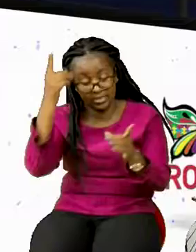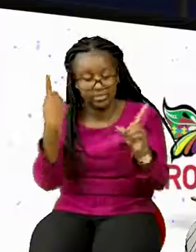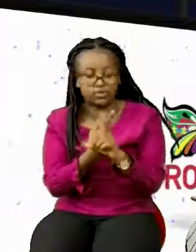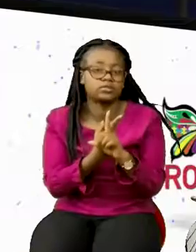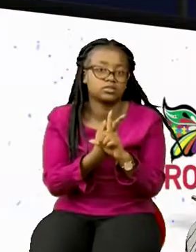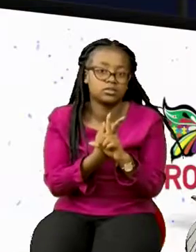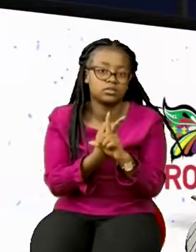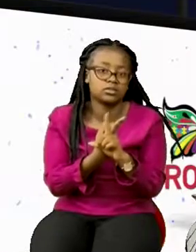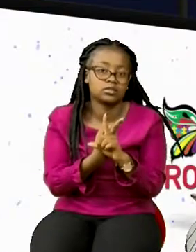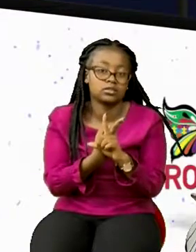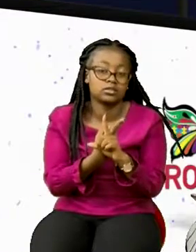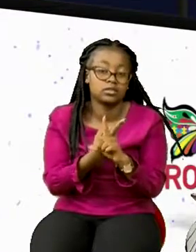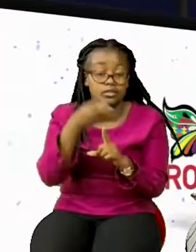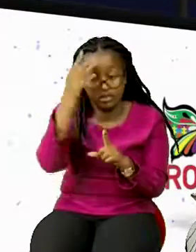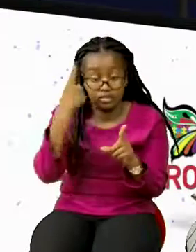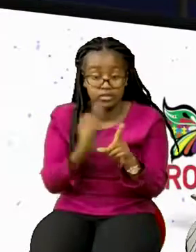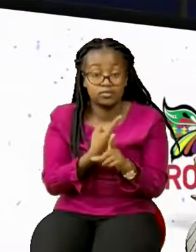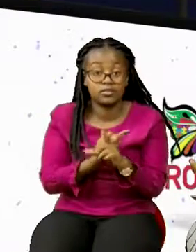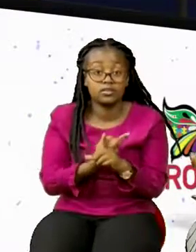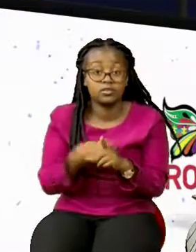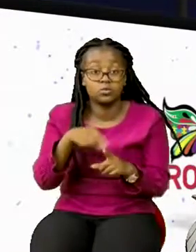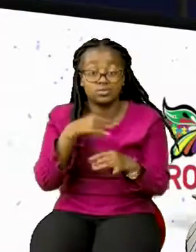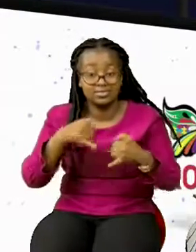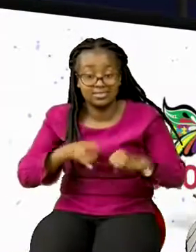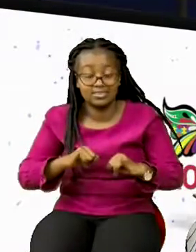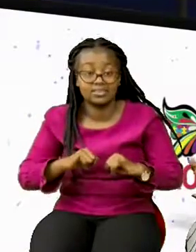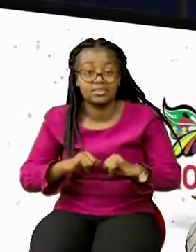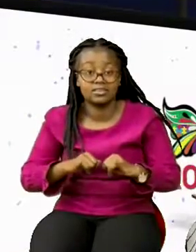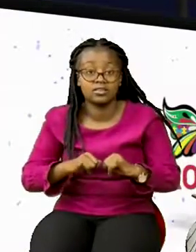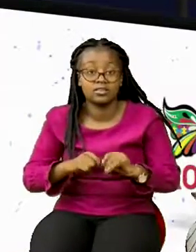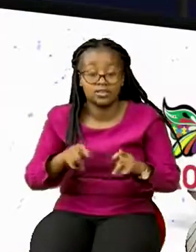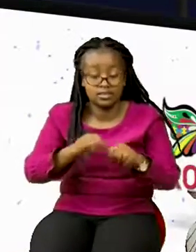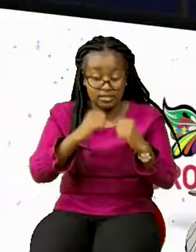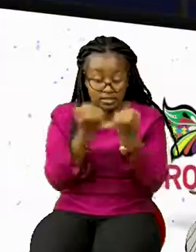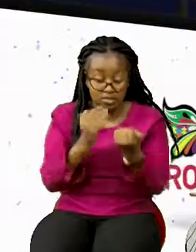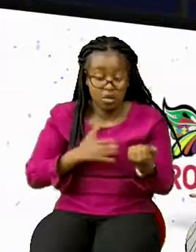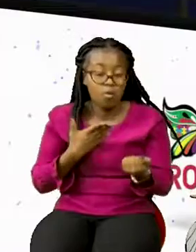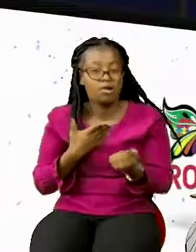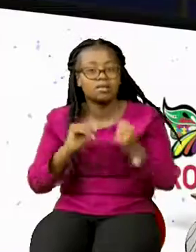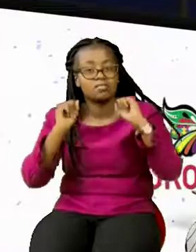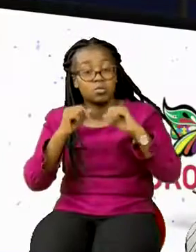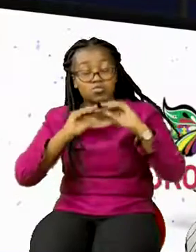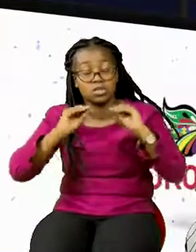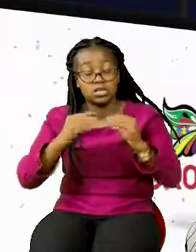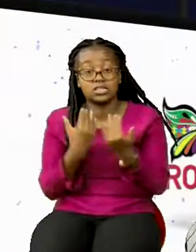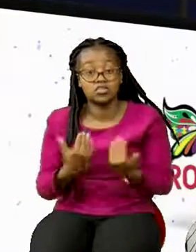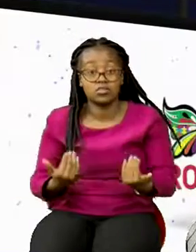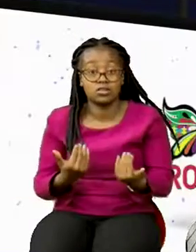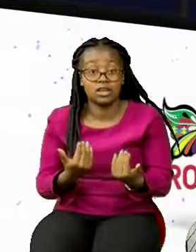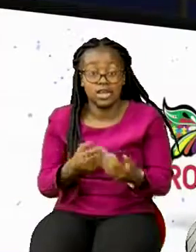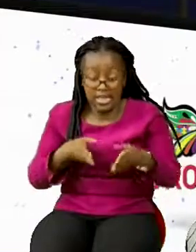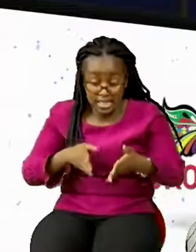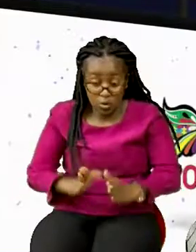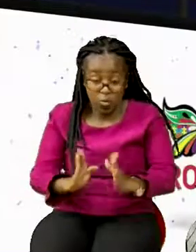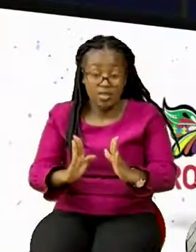differently. They totally learn differently. So we try and adjust our system so that we are able to teach the children in the